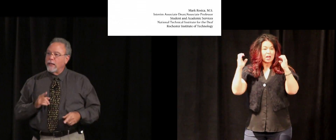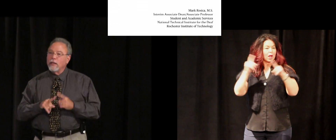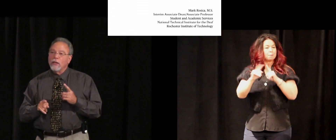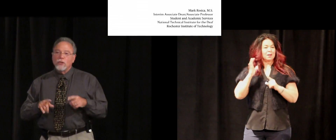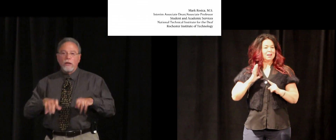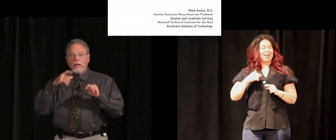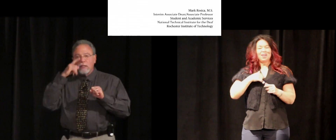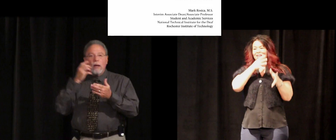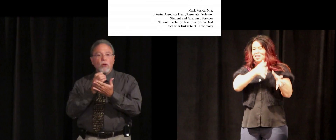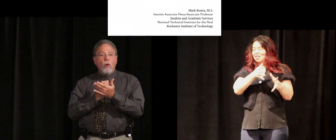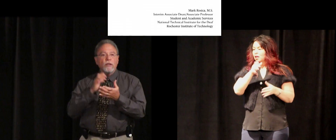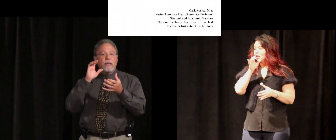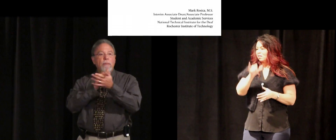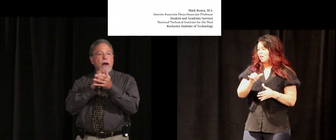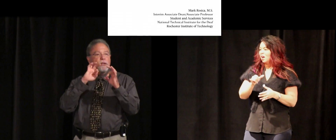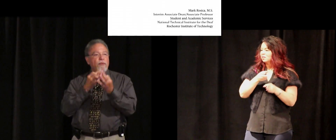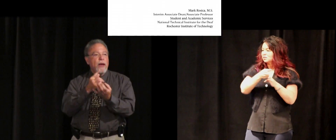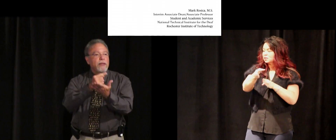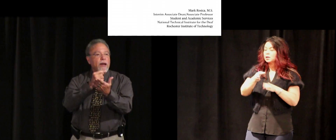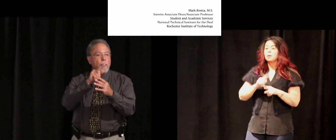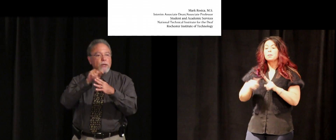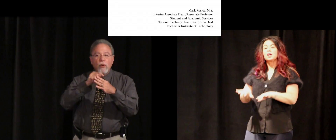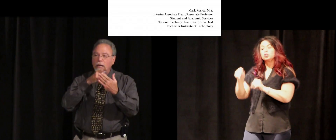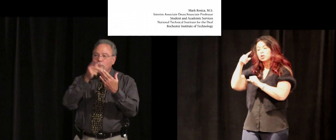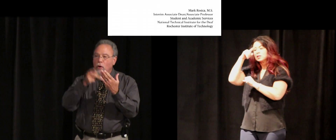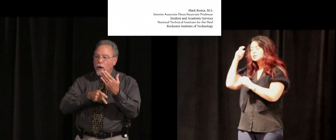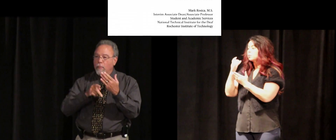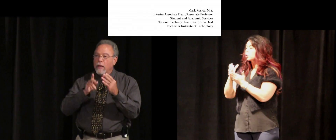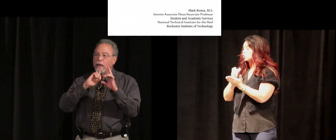put your hand up and wave, okay? Good.